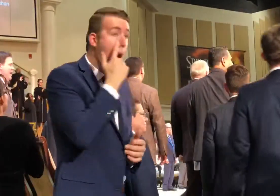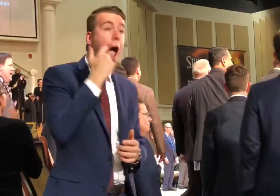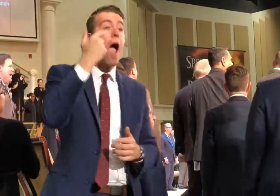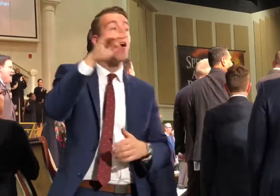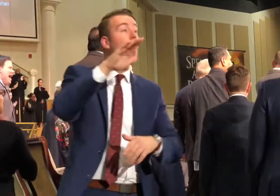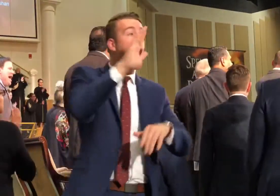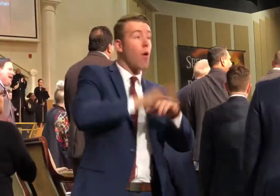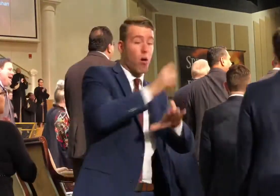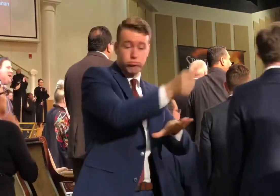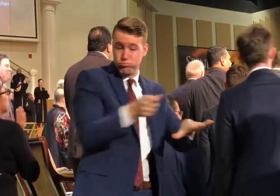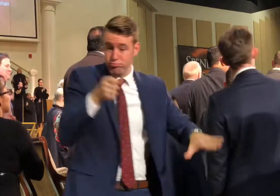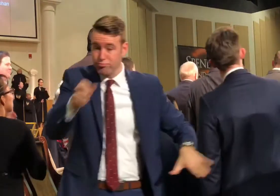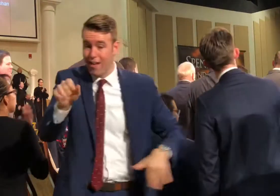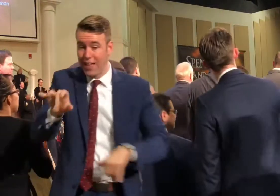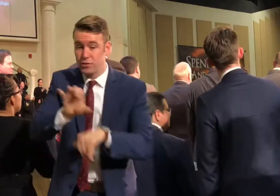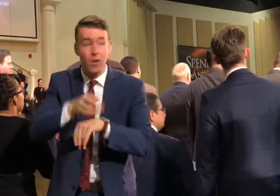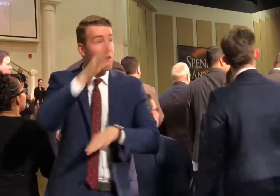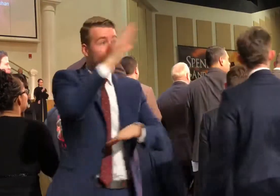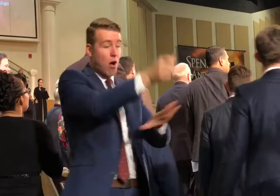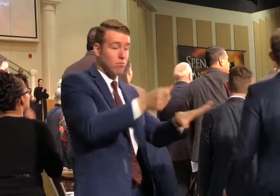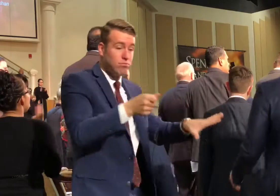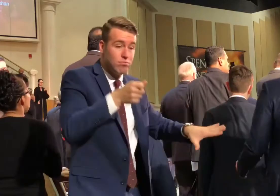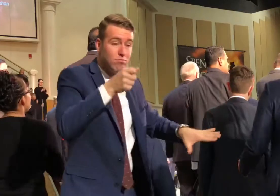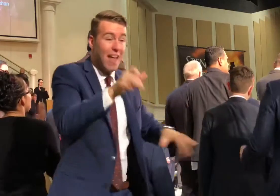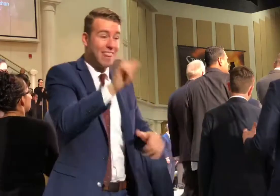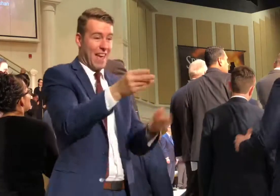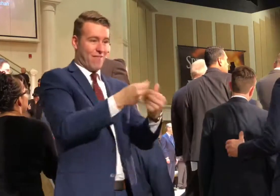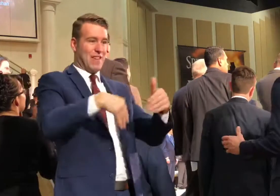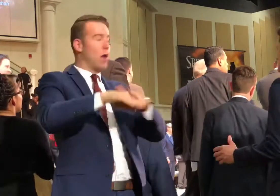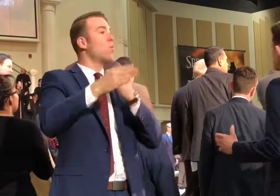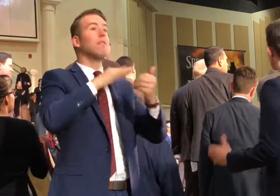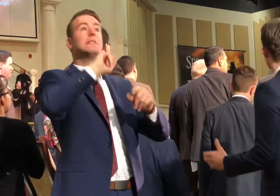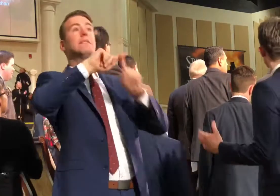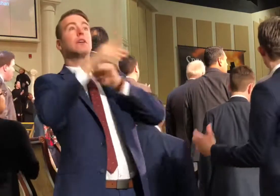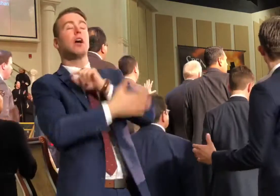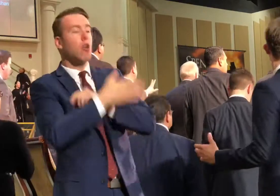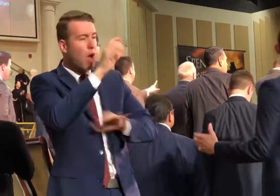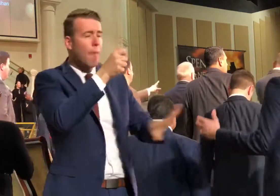God put you in your church. God put you in that foreign field.